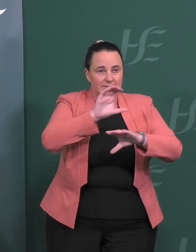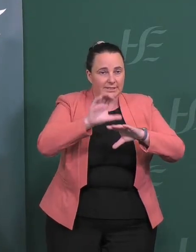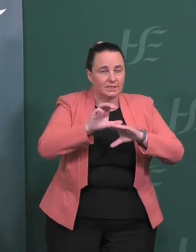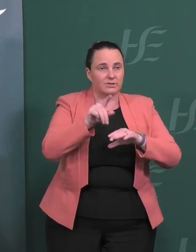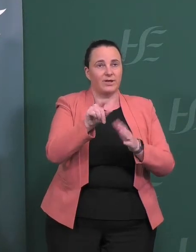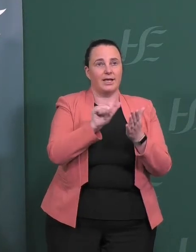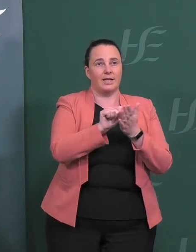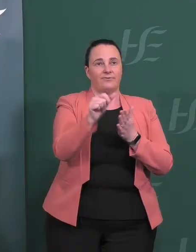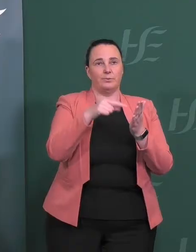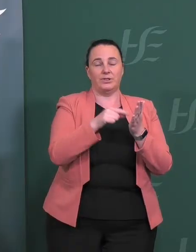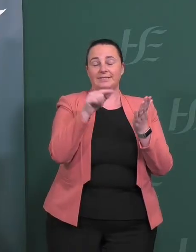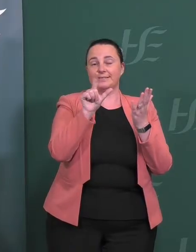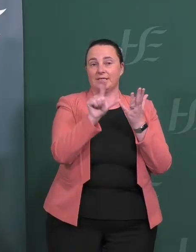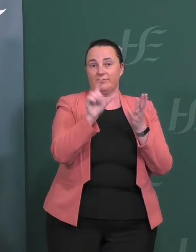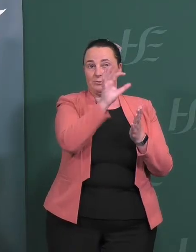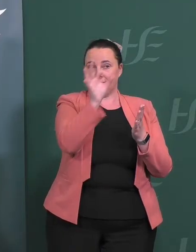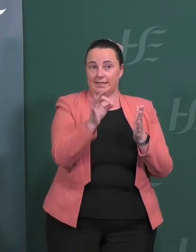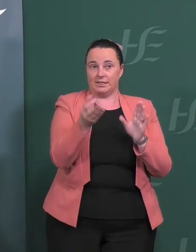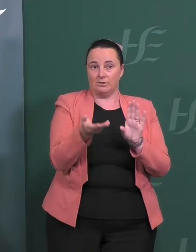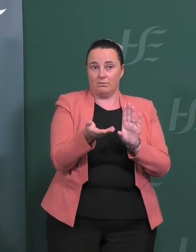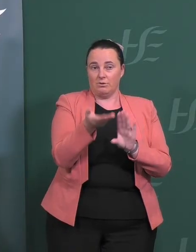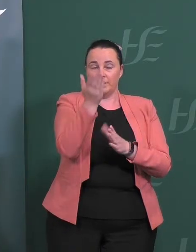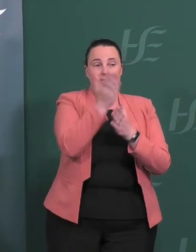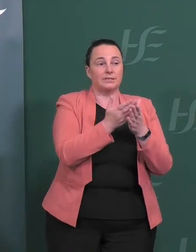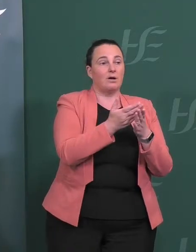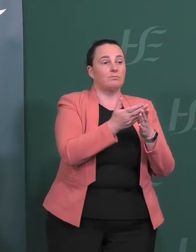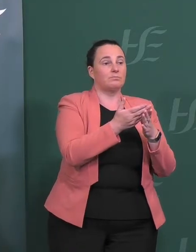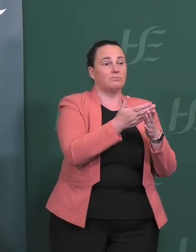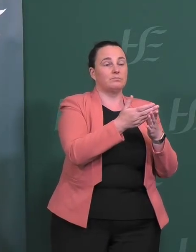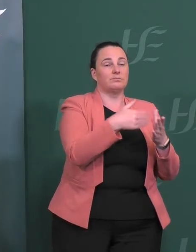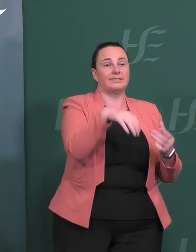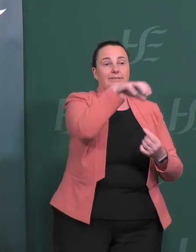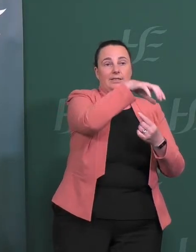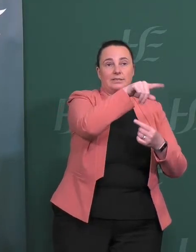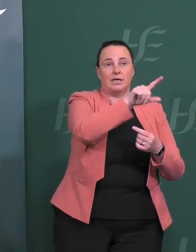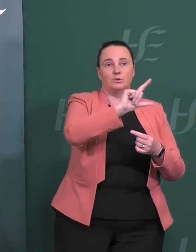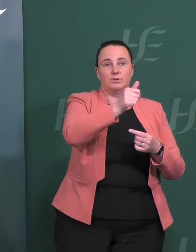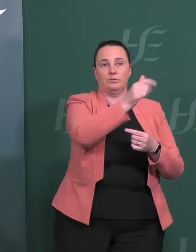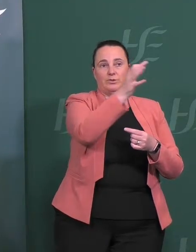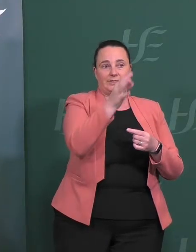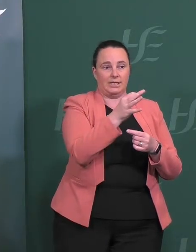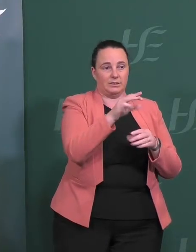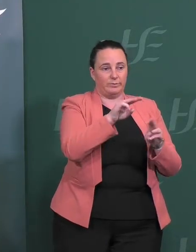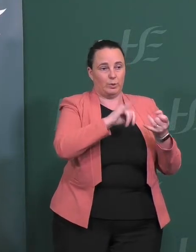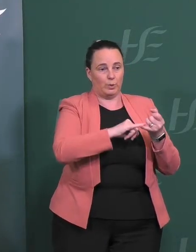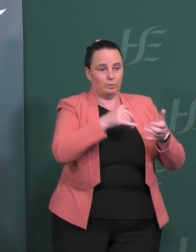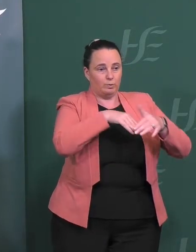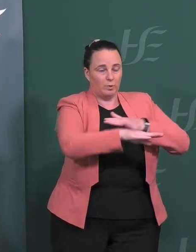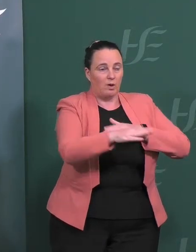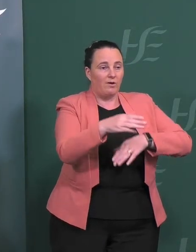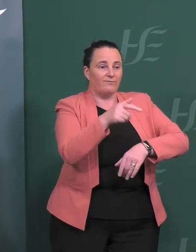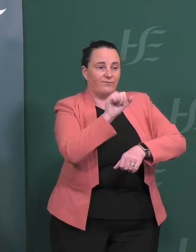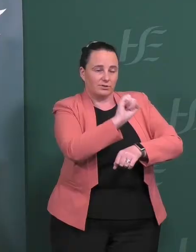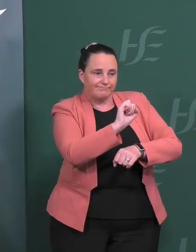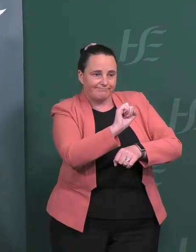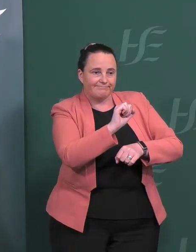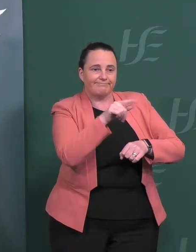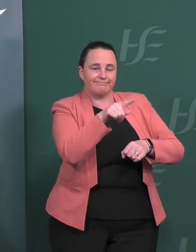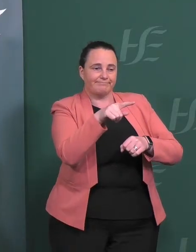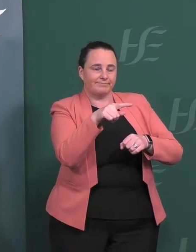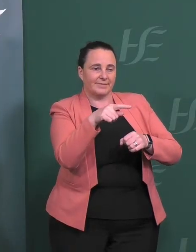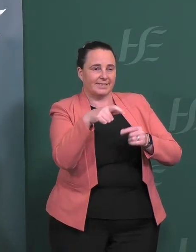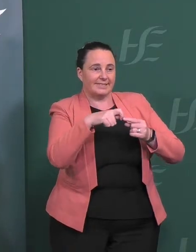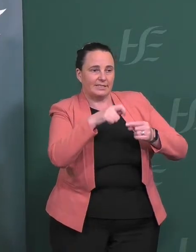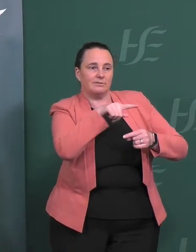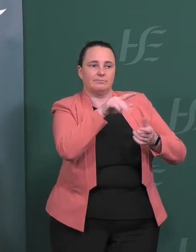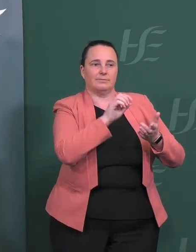at 11.7% and rising, some sites at 21% positivity. As Niamh set out, the age groups 15